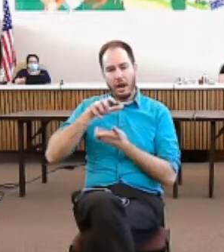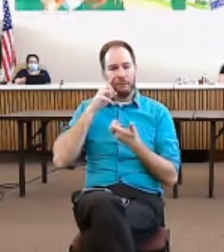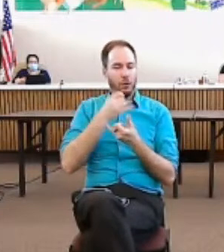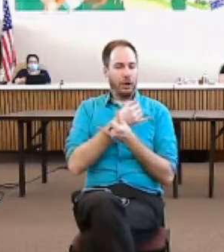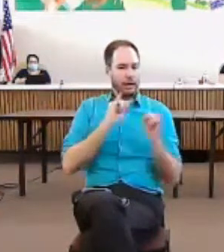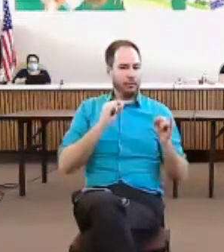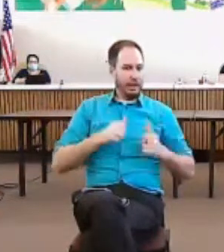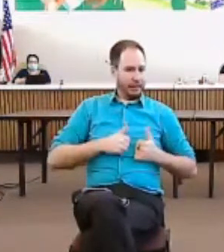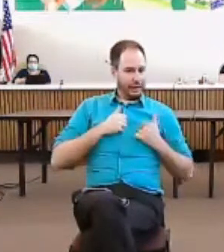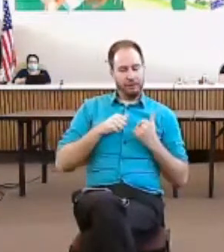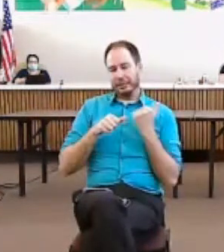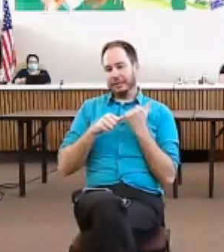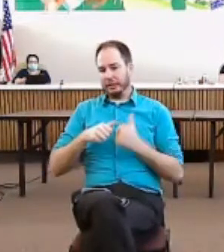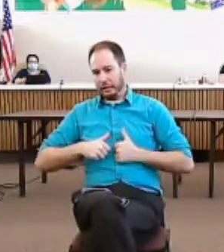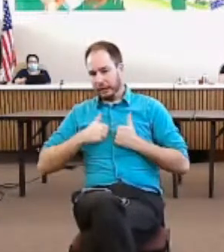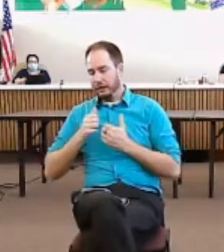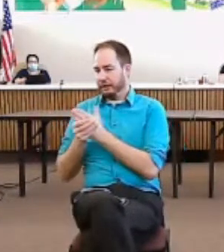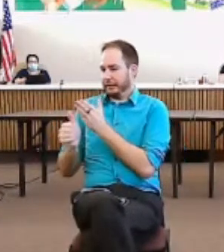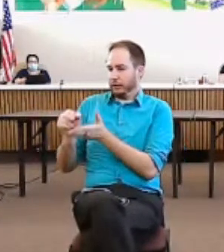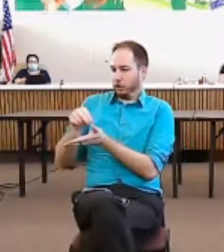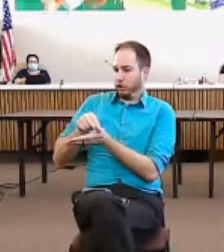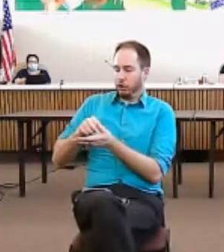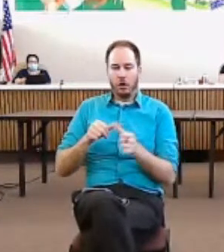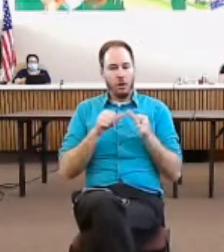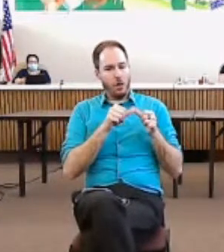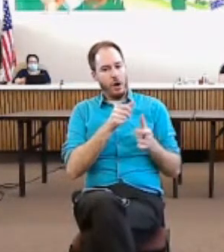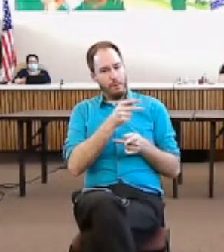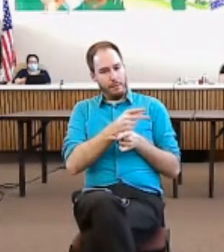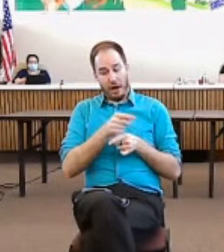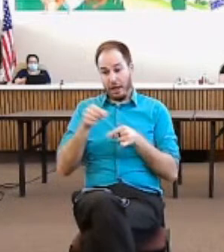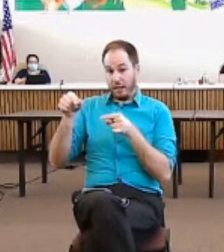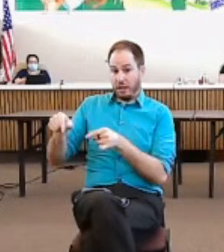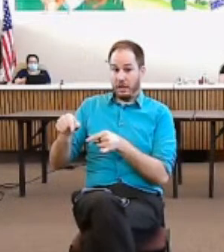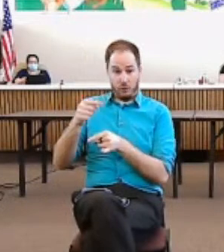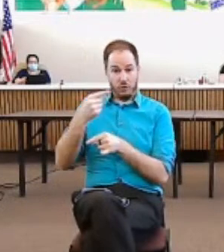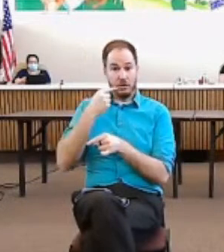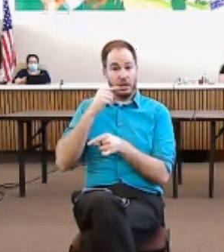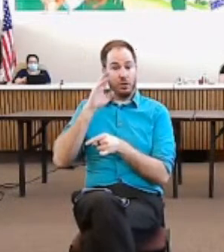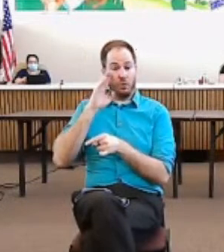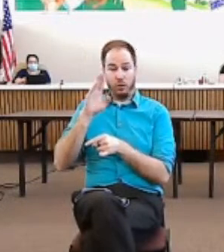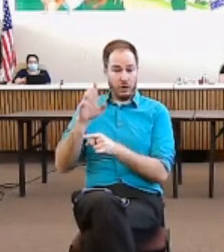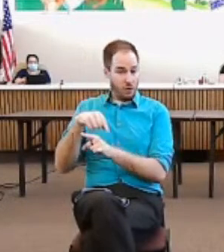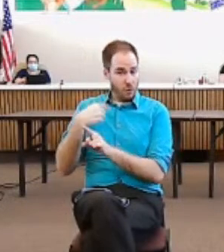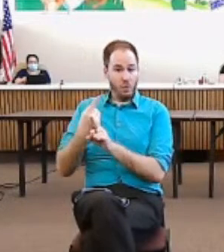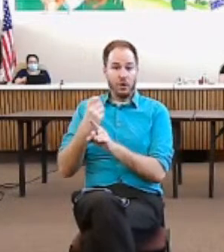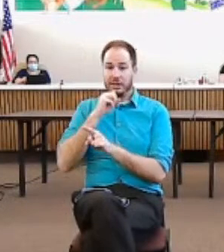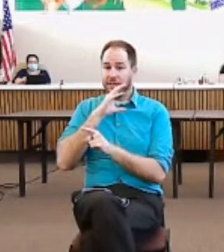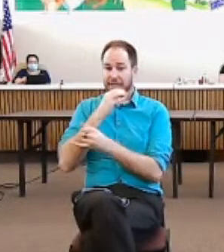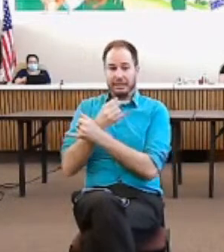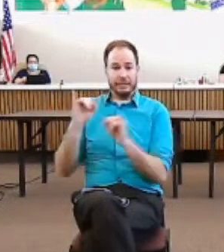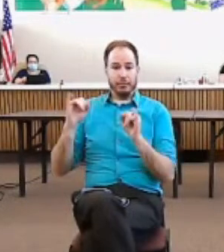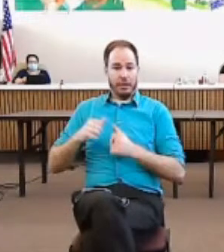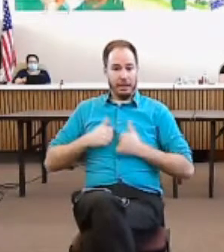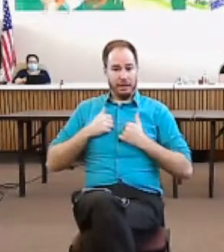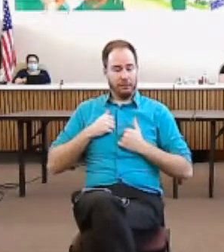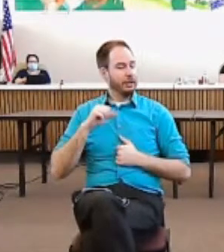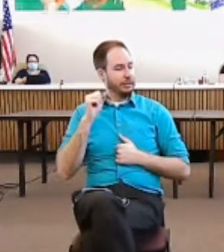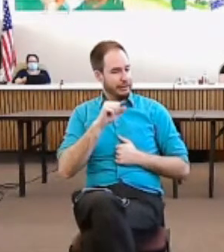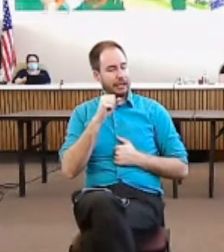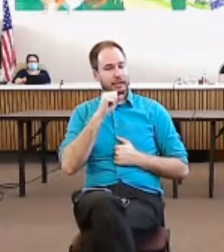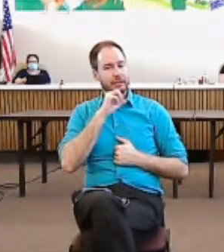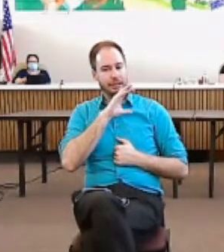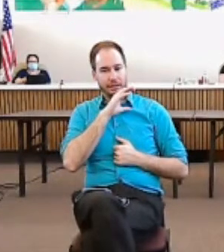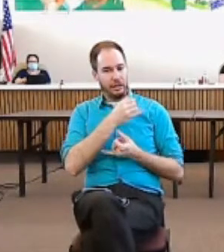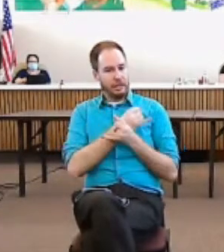living, assisted living, skilled nursing, long-term care. This one is going to be senior independent living. Senior independent